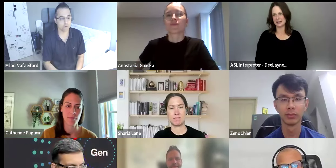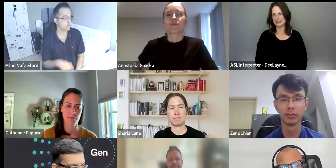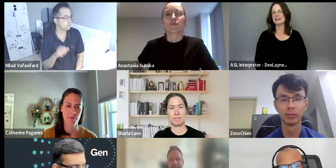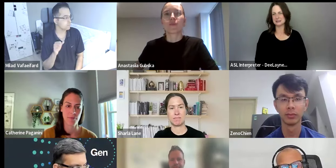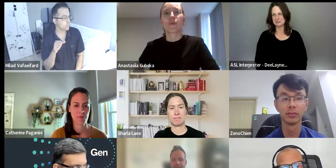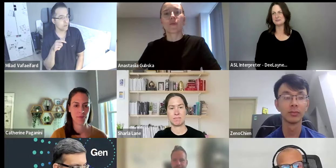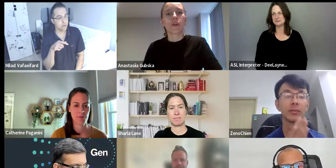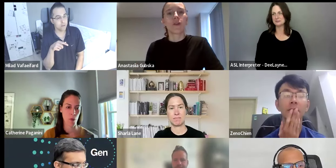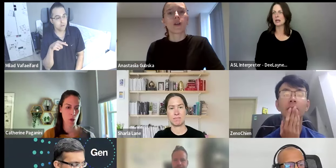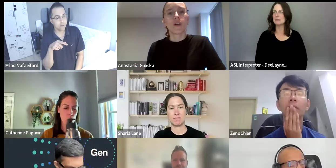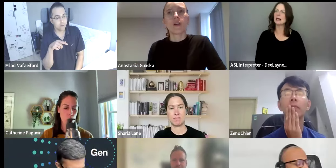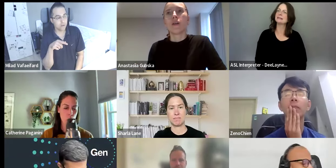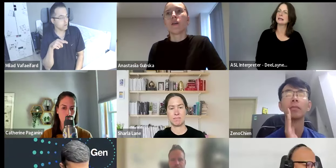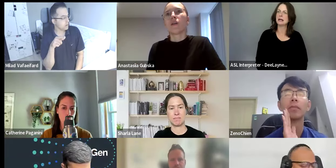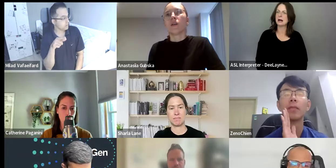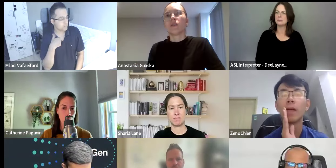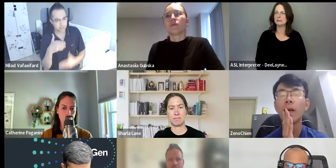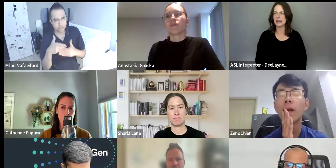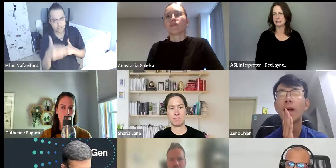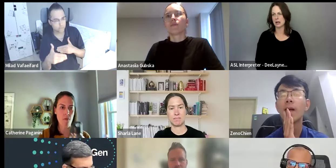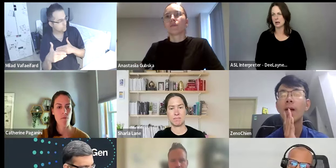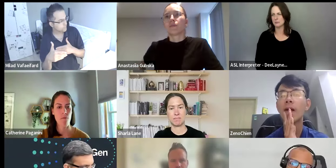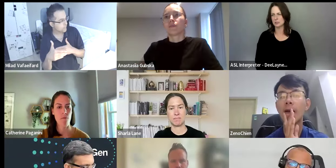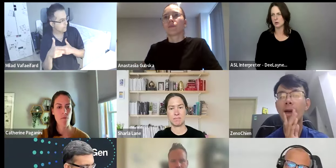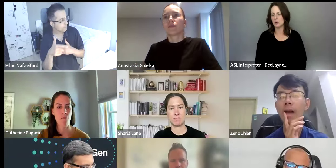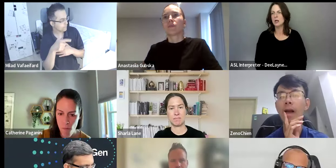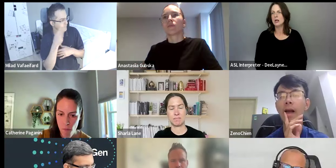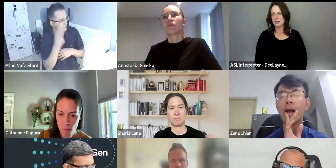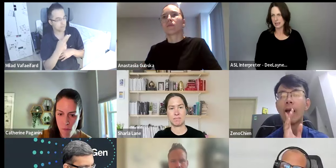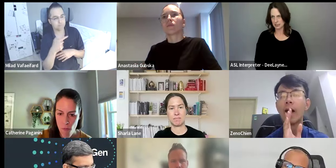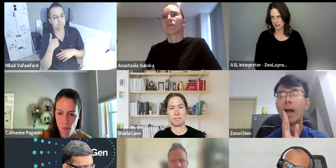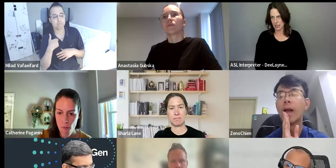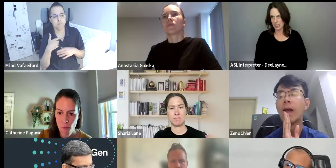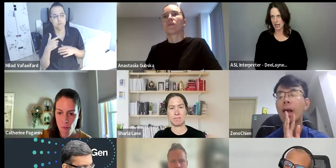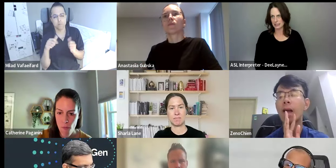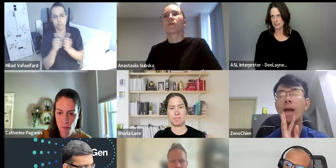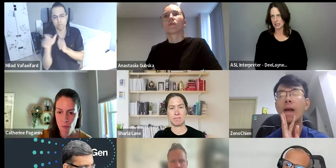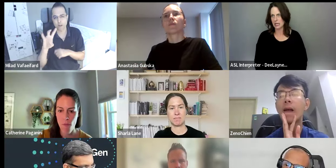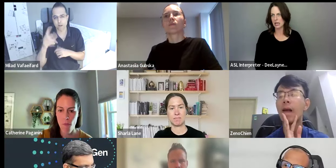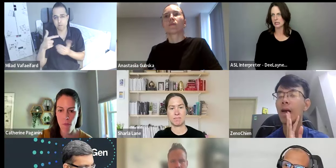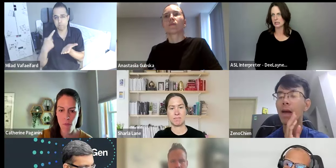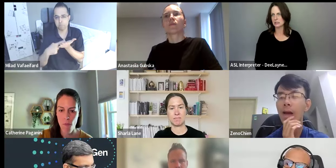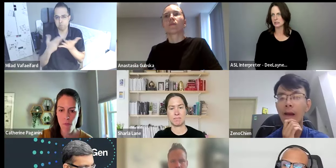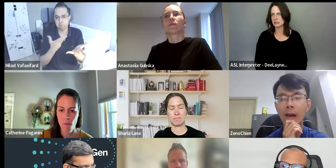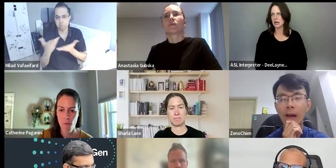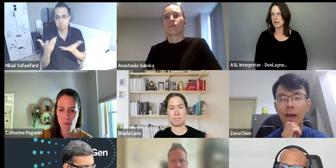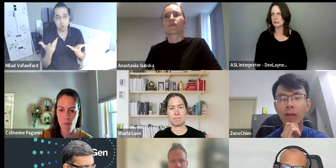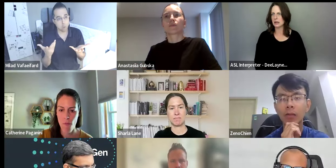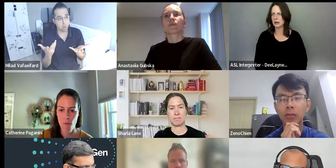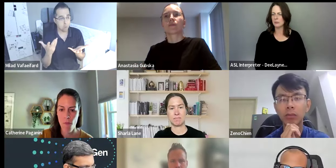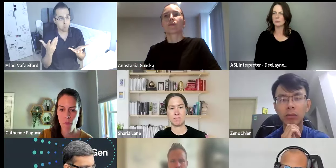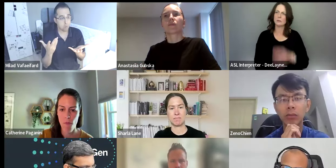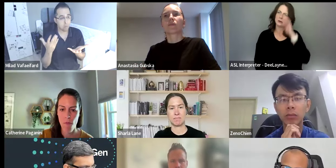is agreeing, yes. Mm-hmm. And Milad says, yes. So the next thing I see is